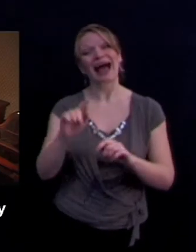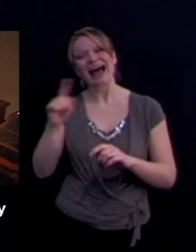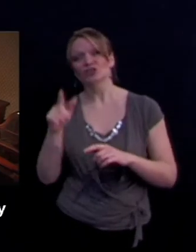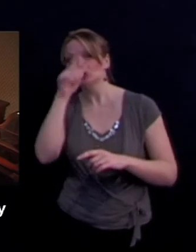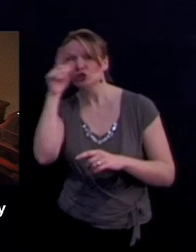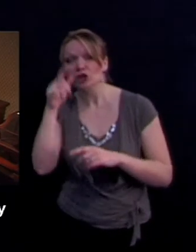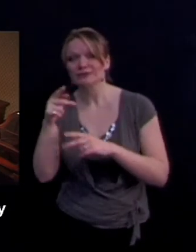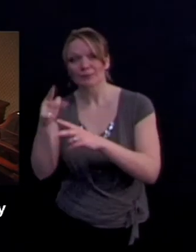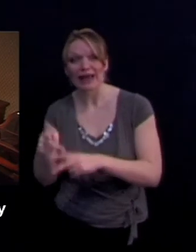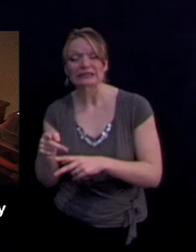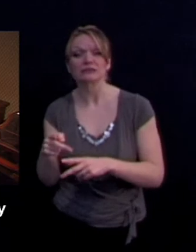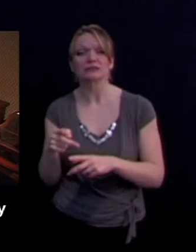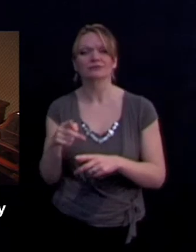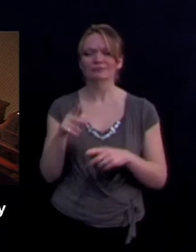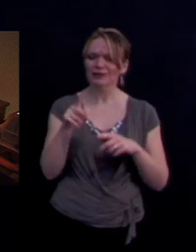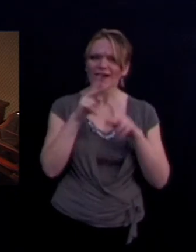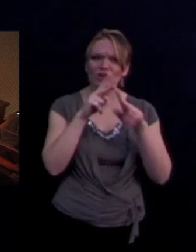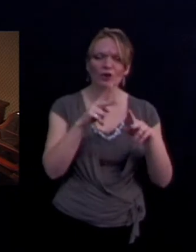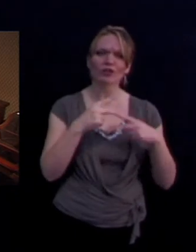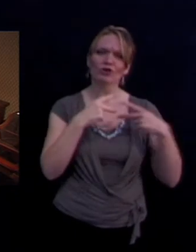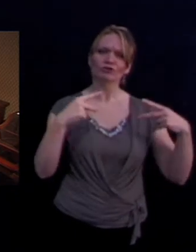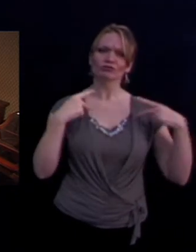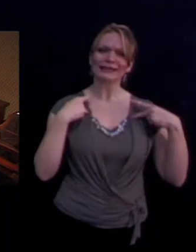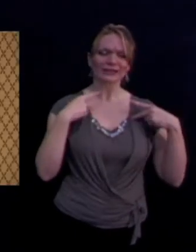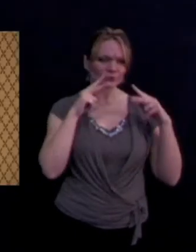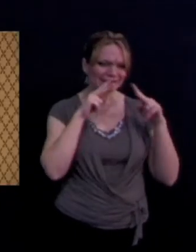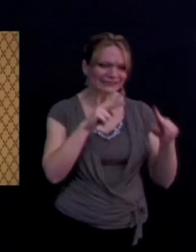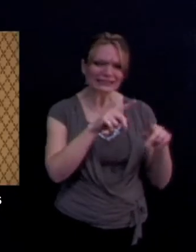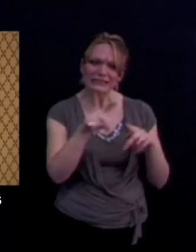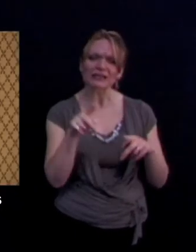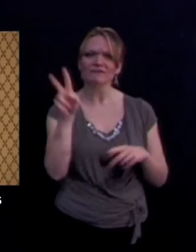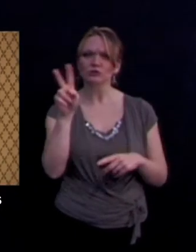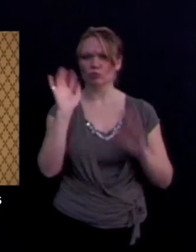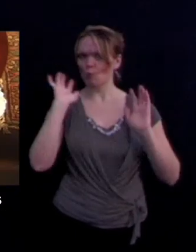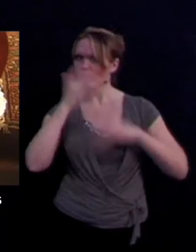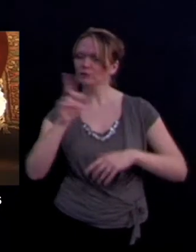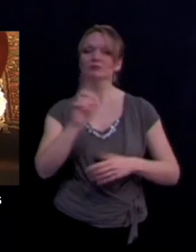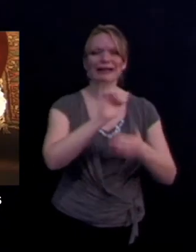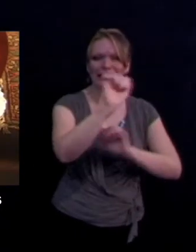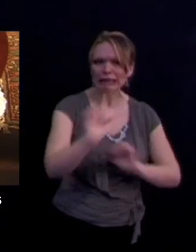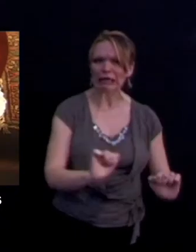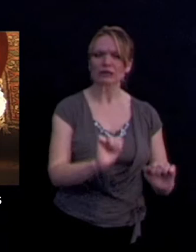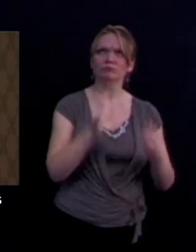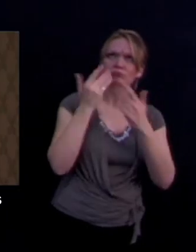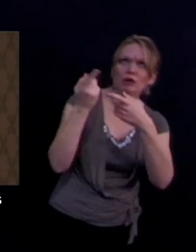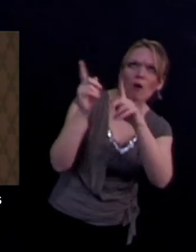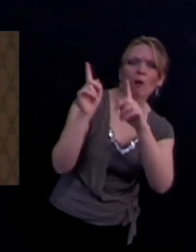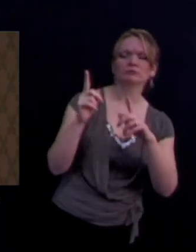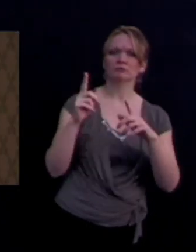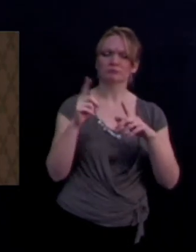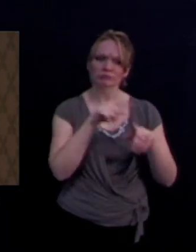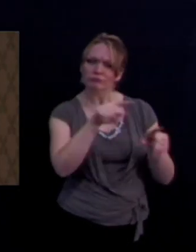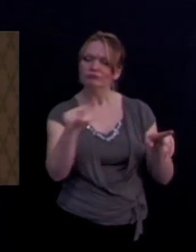If you look carefully at this nursery, you can see how the Victorian concerns of health, cleanliness and godliness are